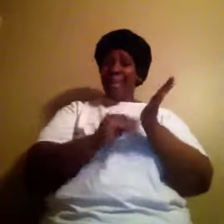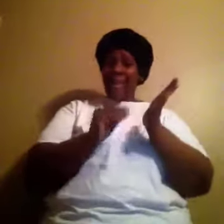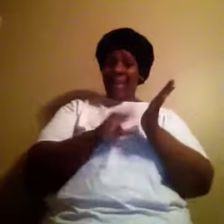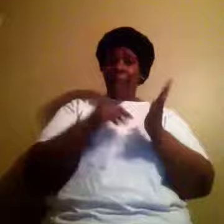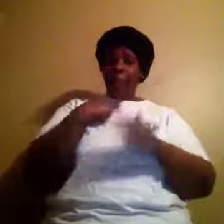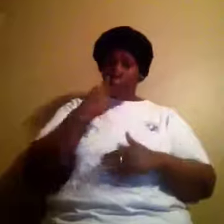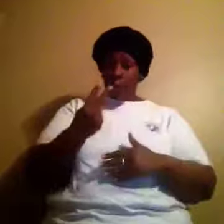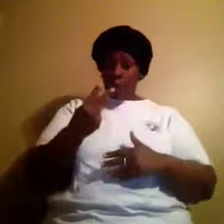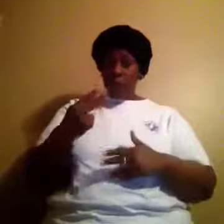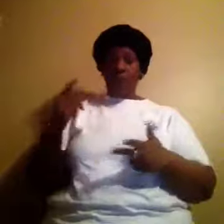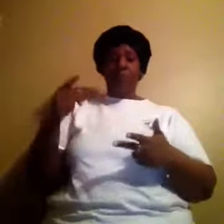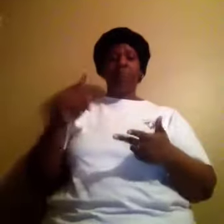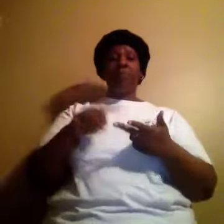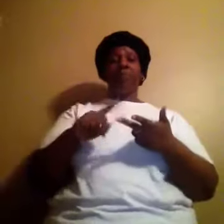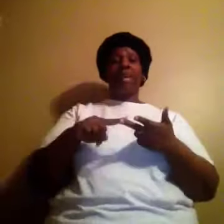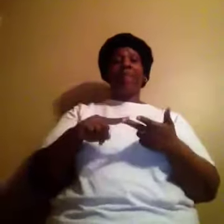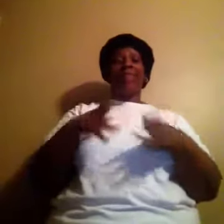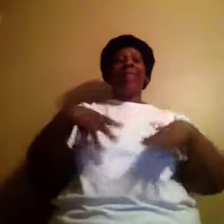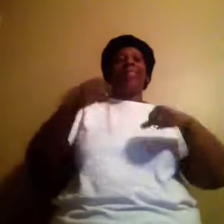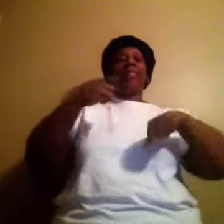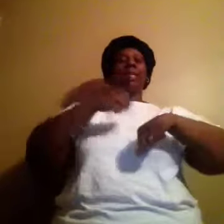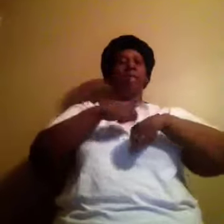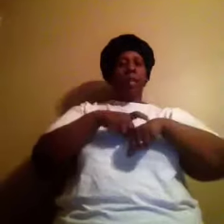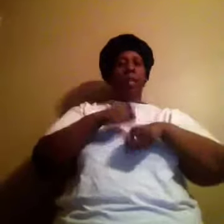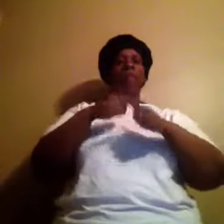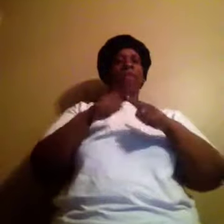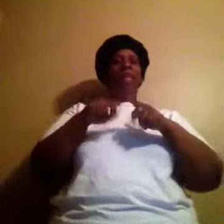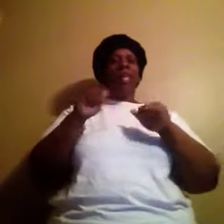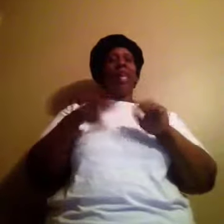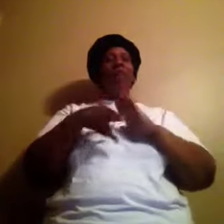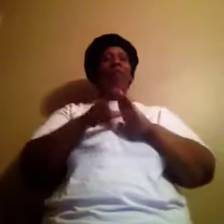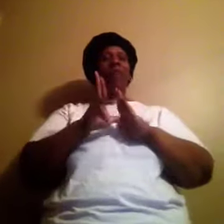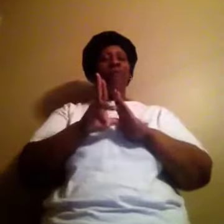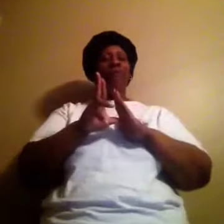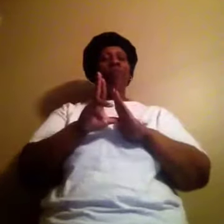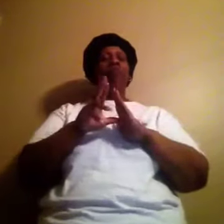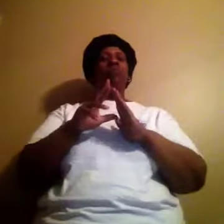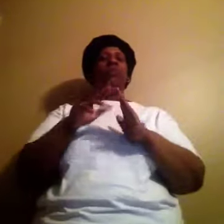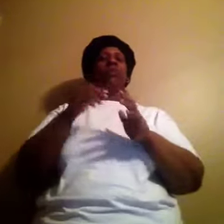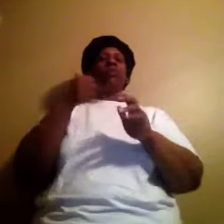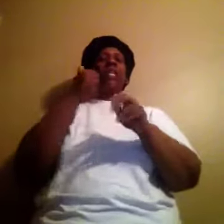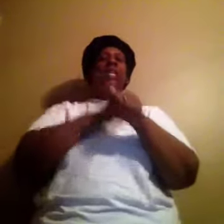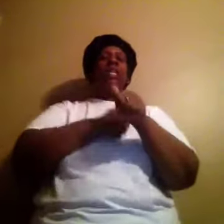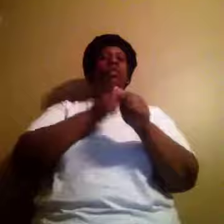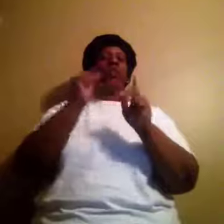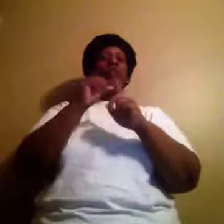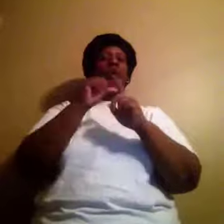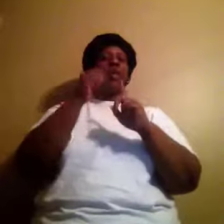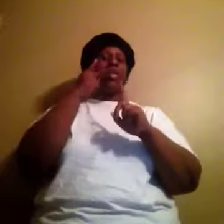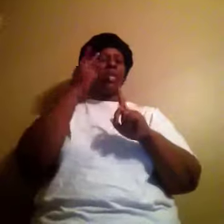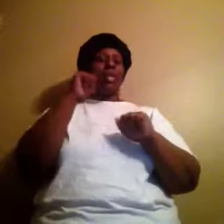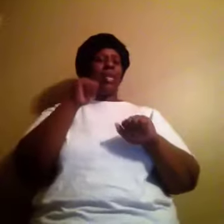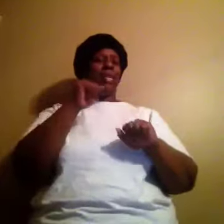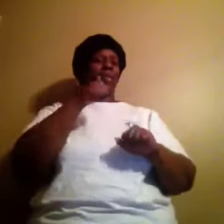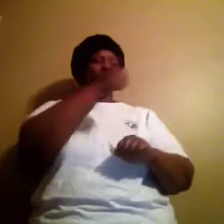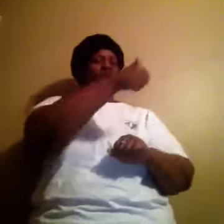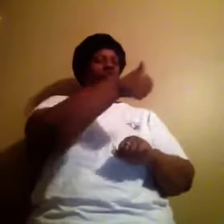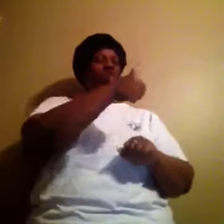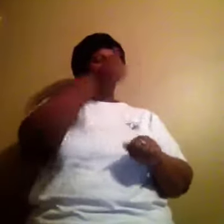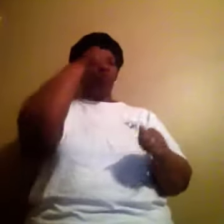then I took some minutes for them to go back and look at each word and see if they could remember in their own mind how to pronounce